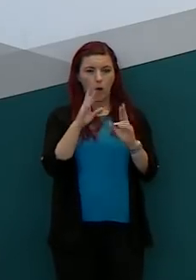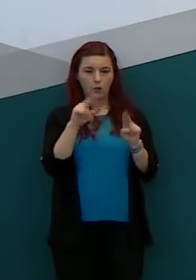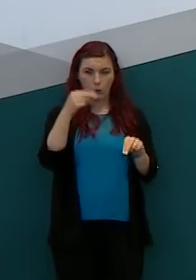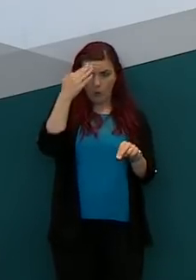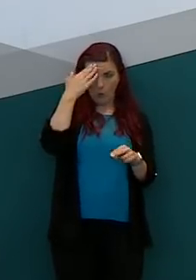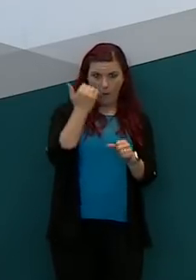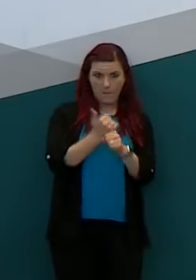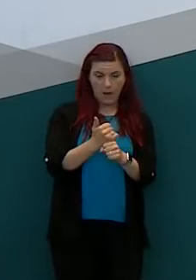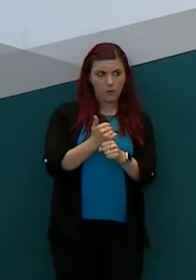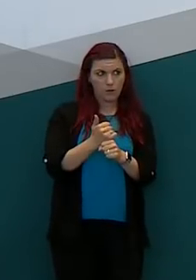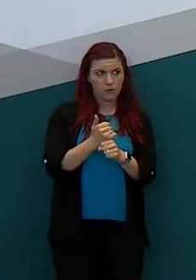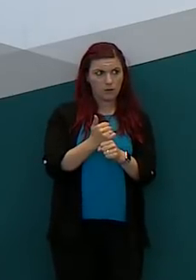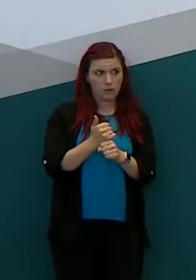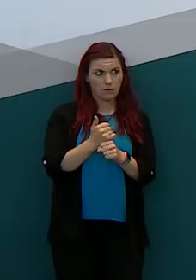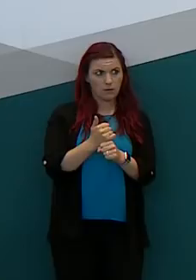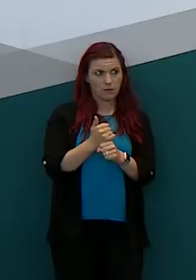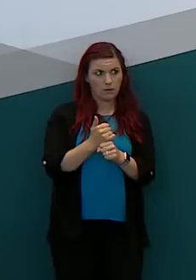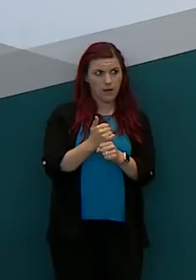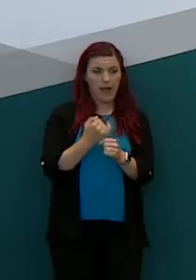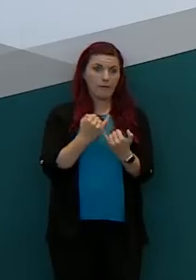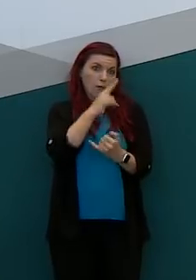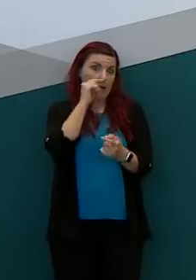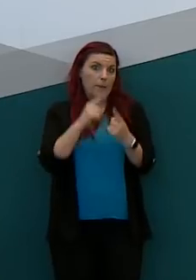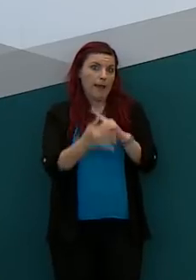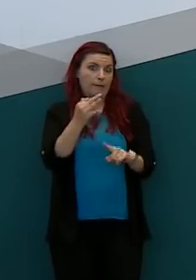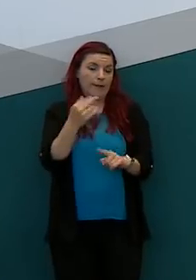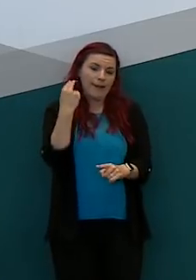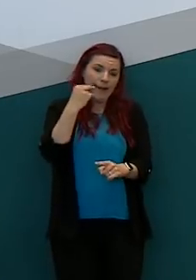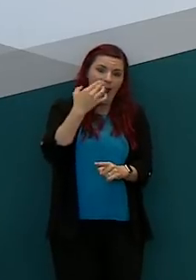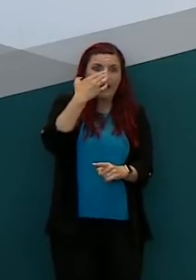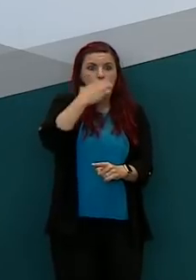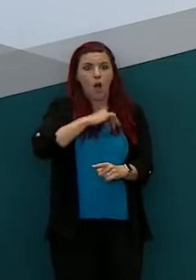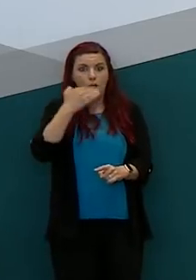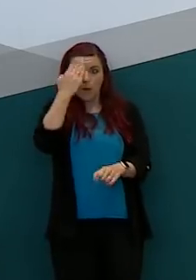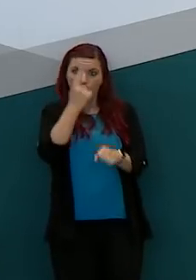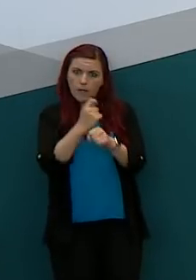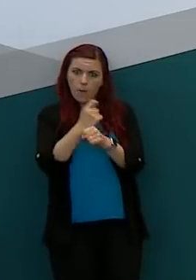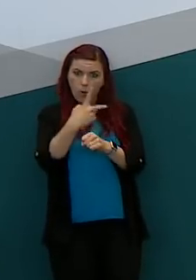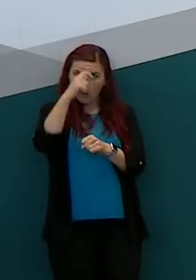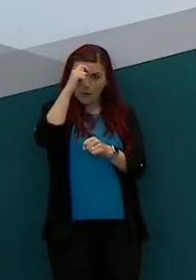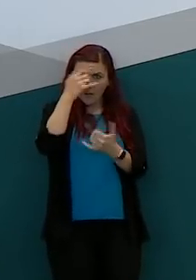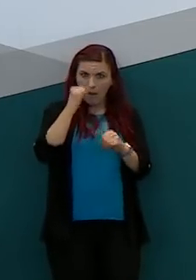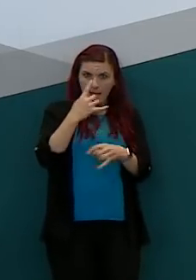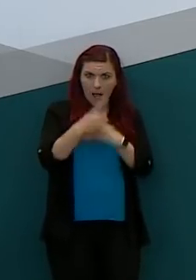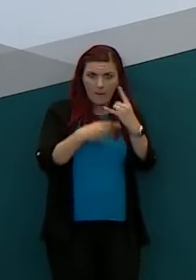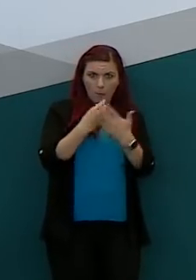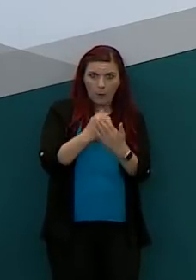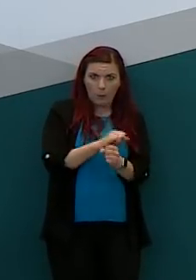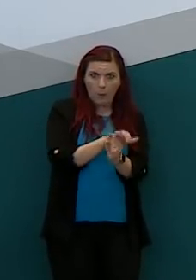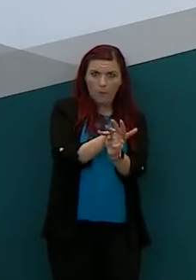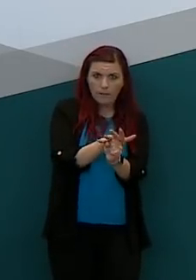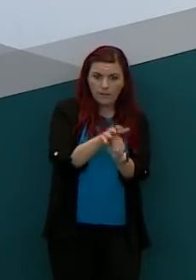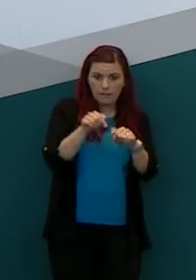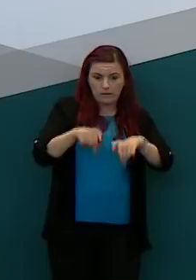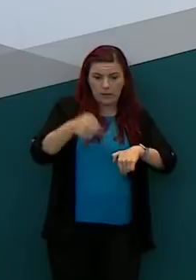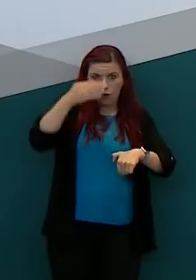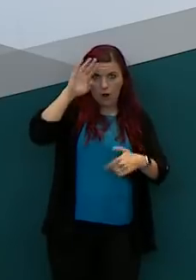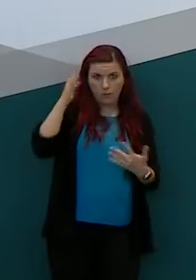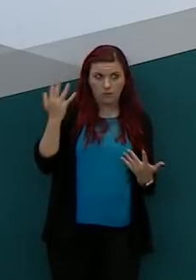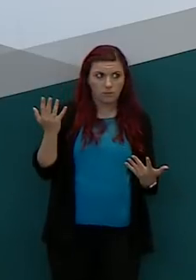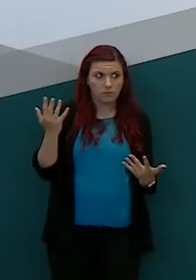about, say we had a nice hot summer, what might happen in relation to the virus, just in relation to the science